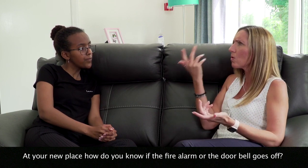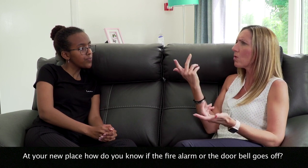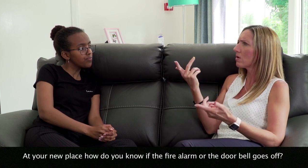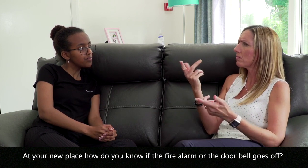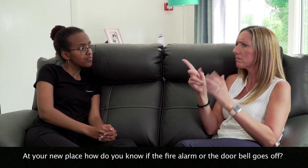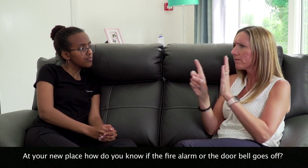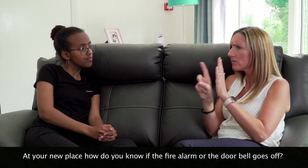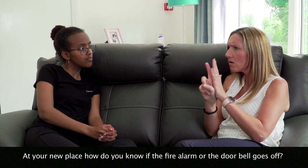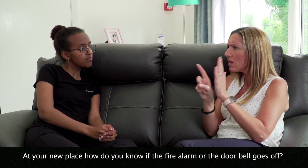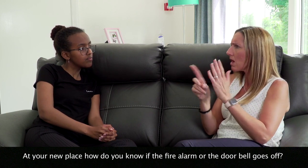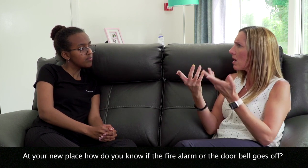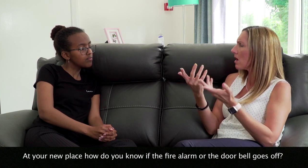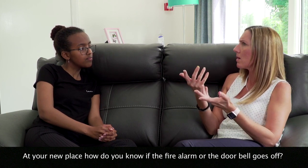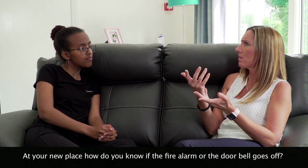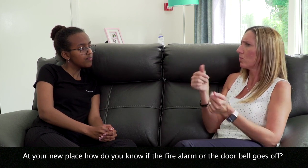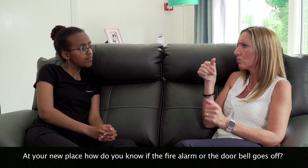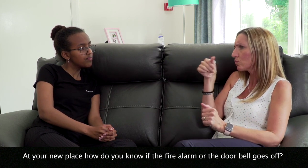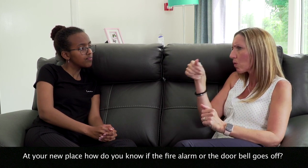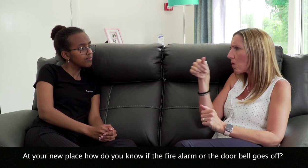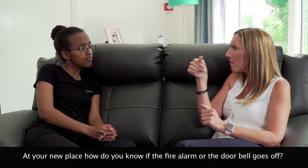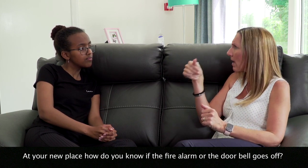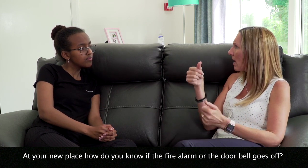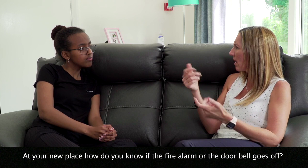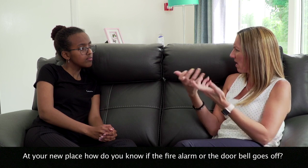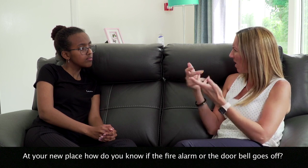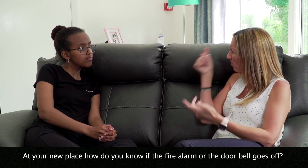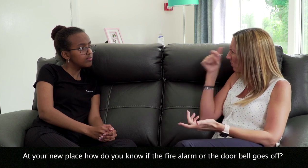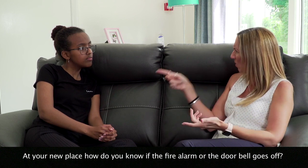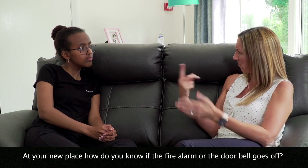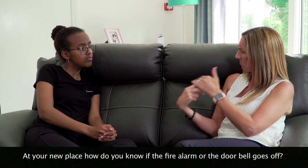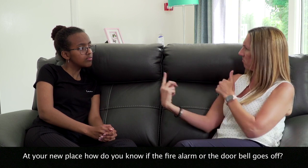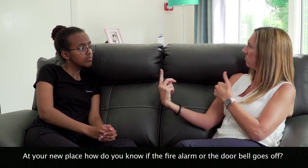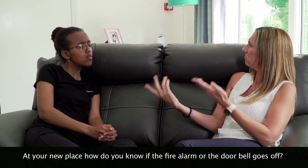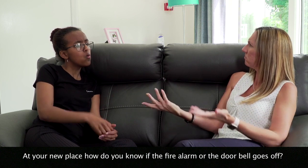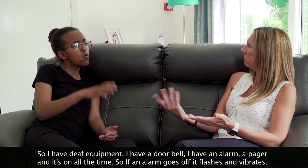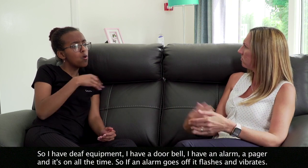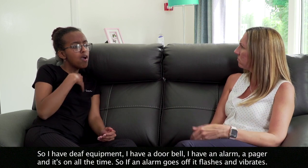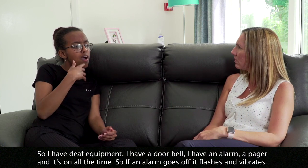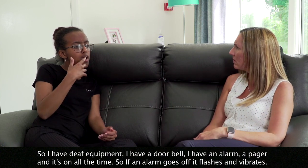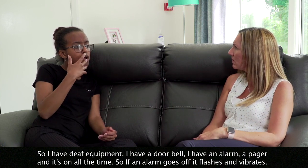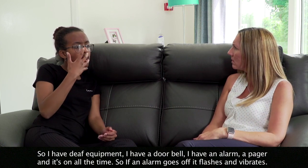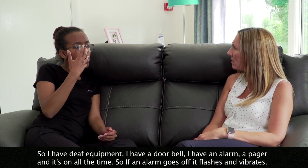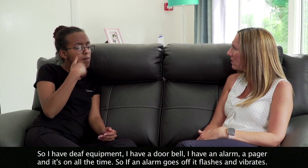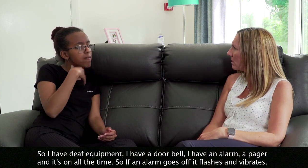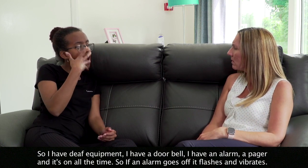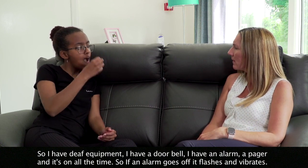So I'm just asking, at your new place, how do you know if the fire alarm goes off or the doorbell goes off? Oh, so I have deaf